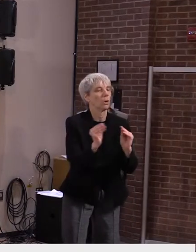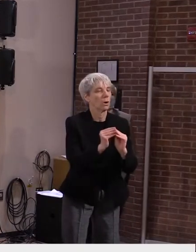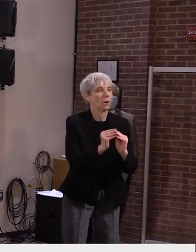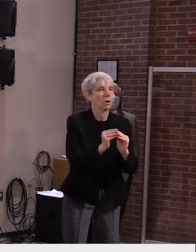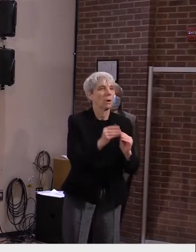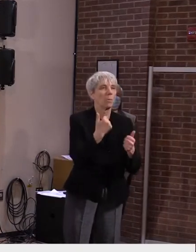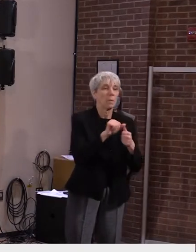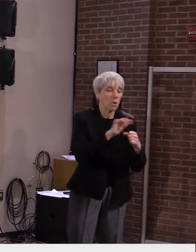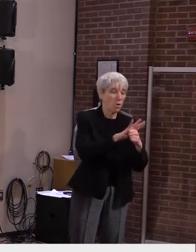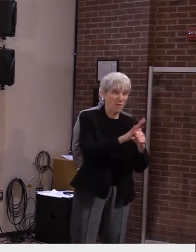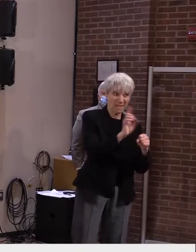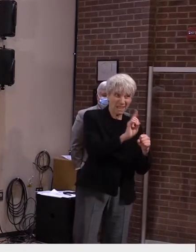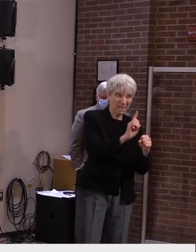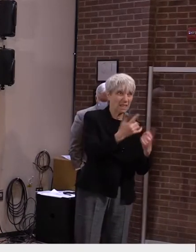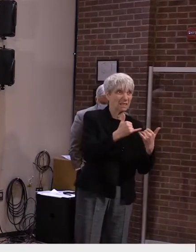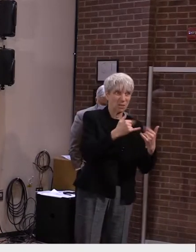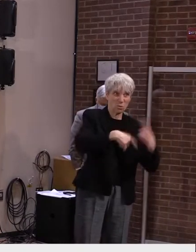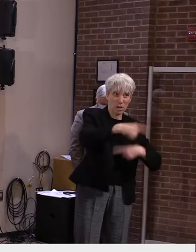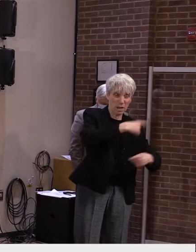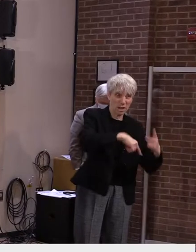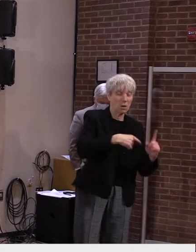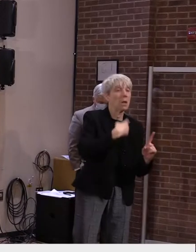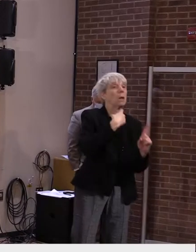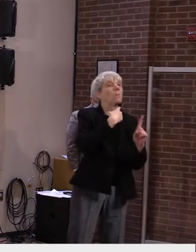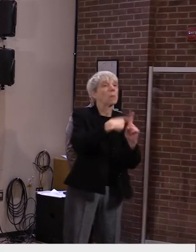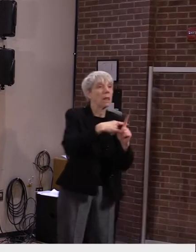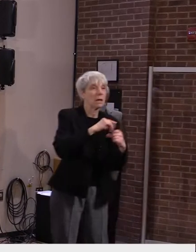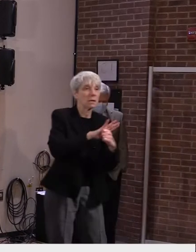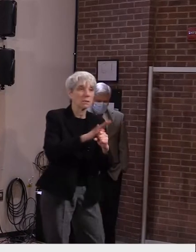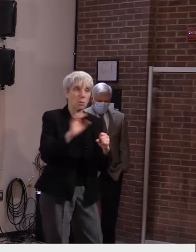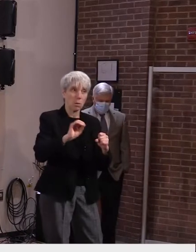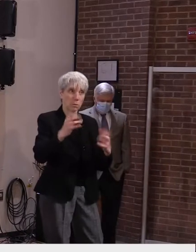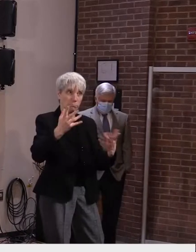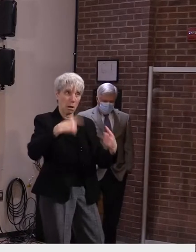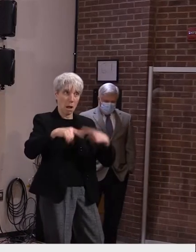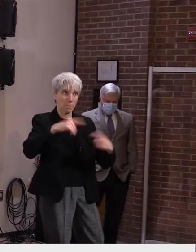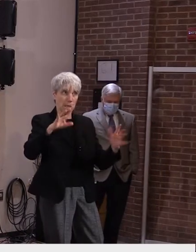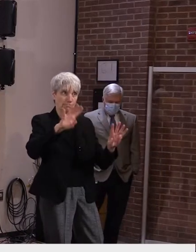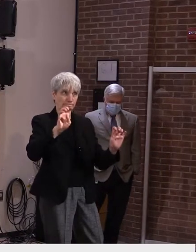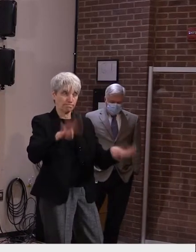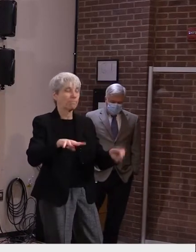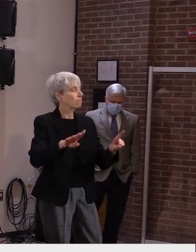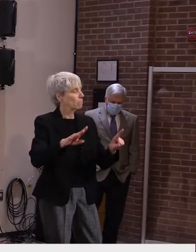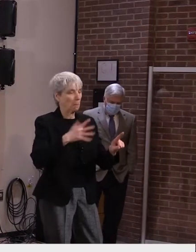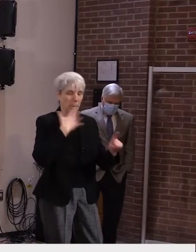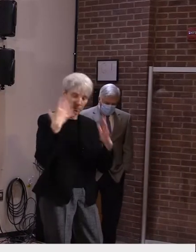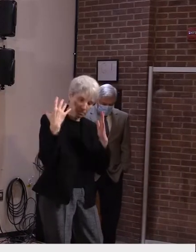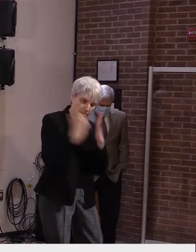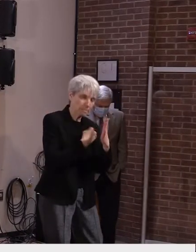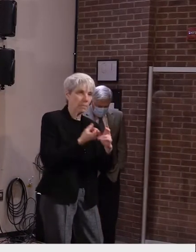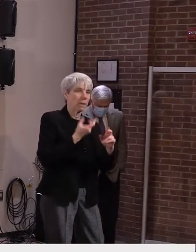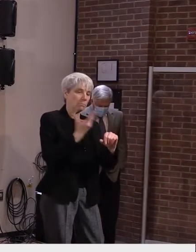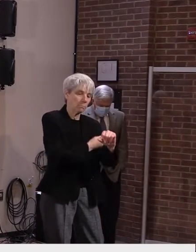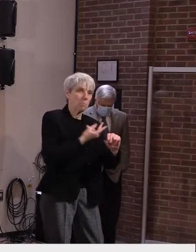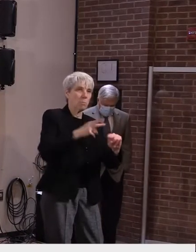with the threat of a potential new variant, getting a booster should be front of mind right now. Being fully vaccinated